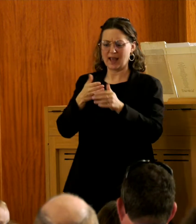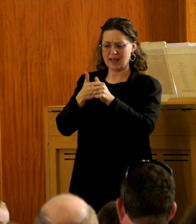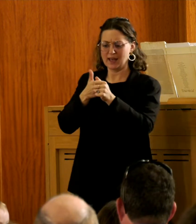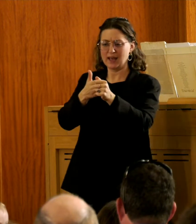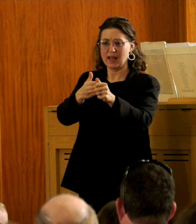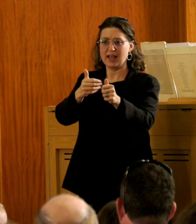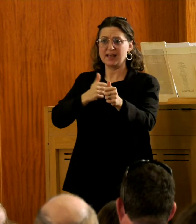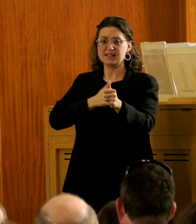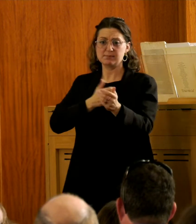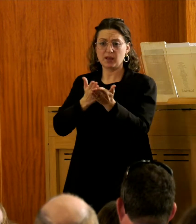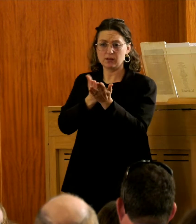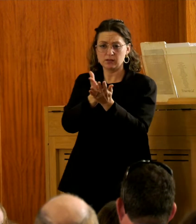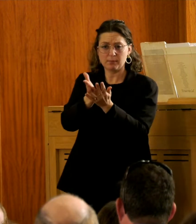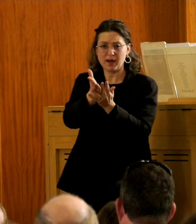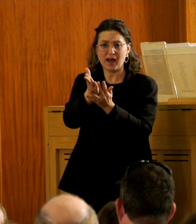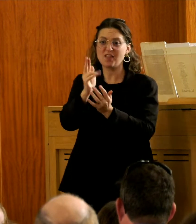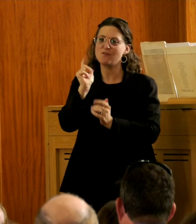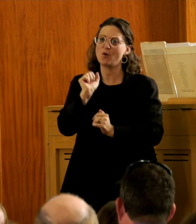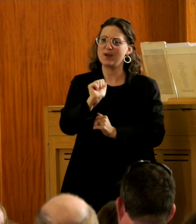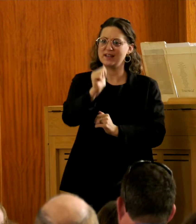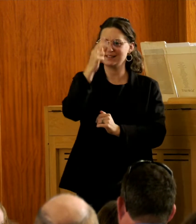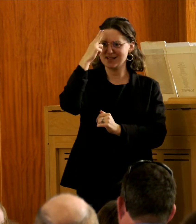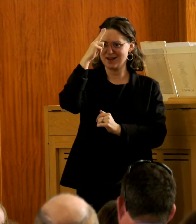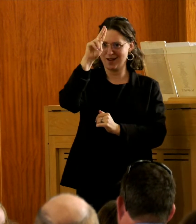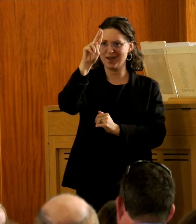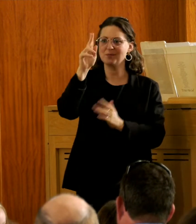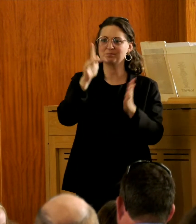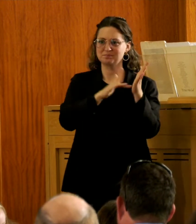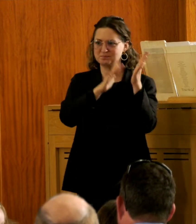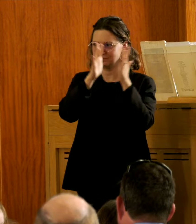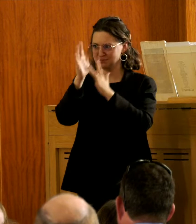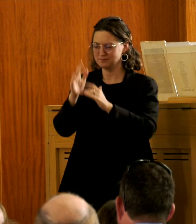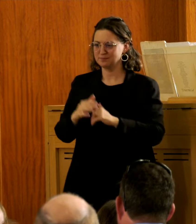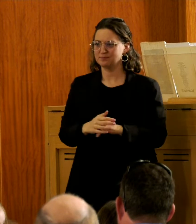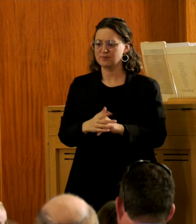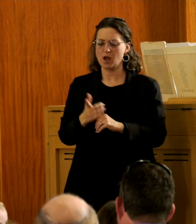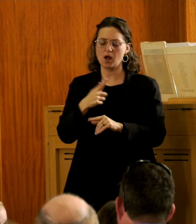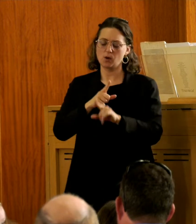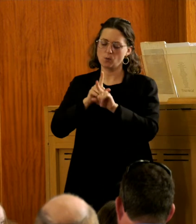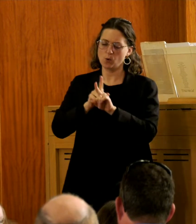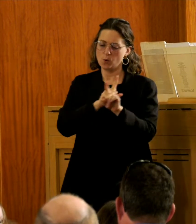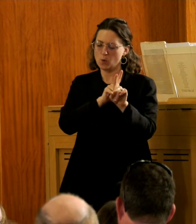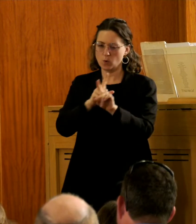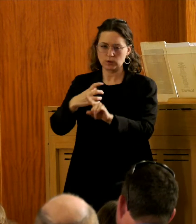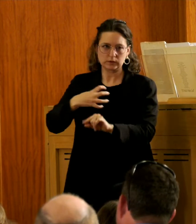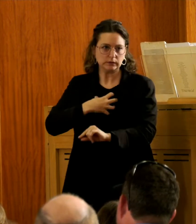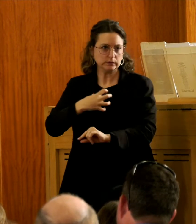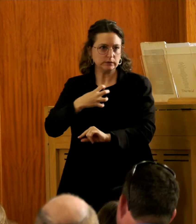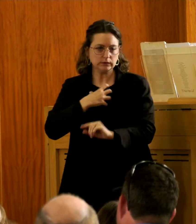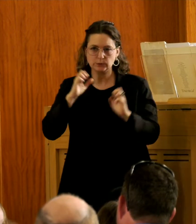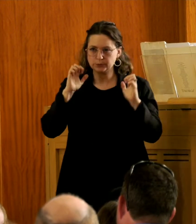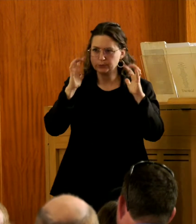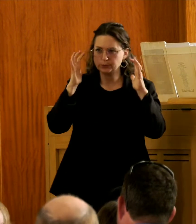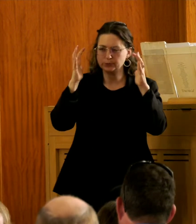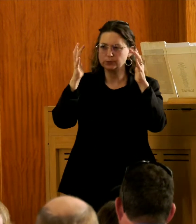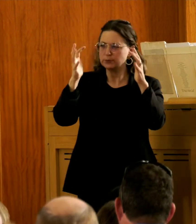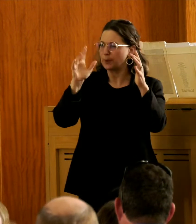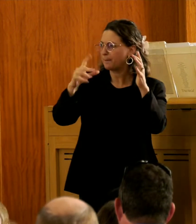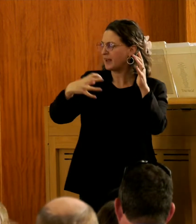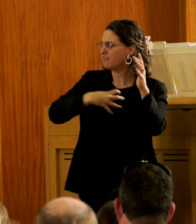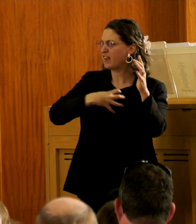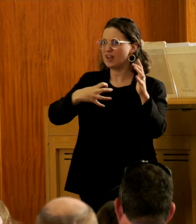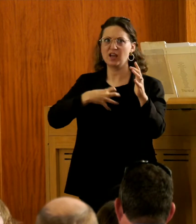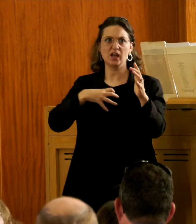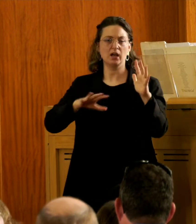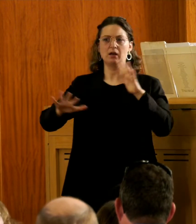righteousness for his name's sake. Yea, though I walk through the valley of the shadow of death, I will fear